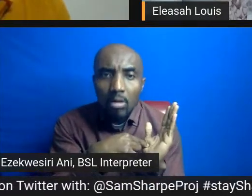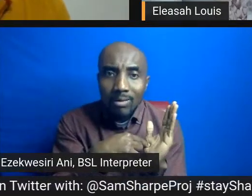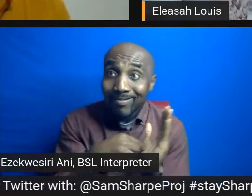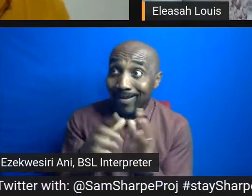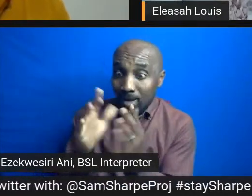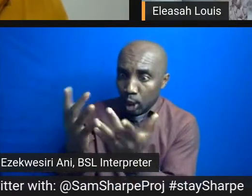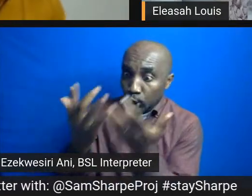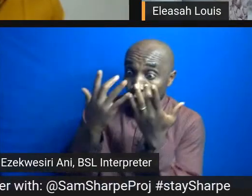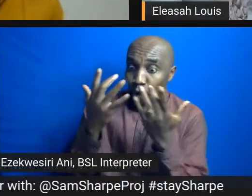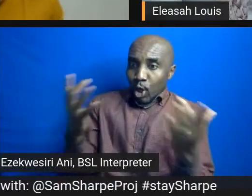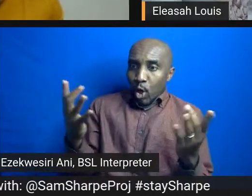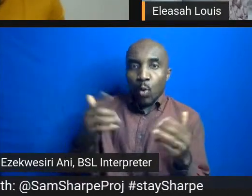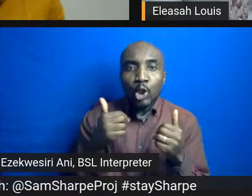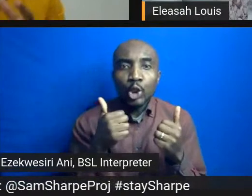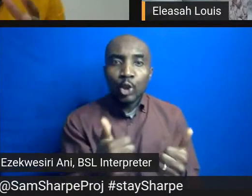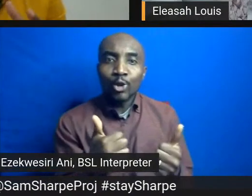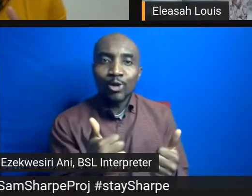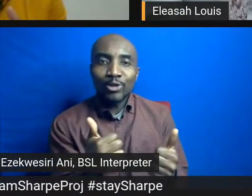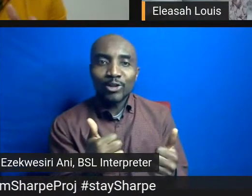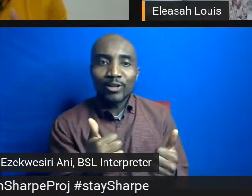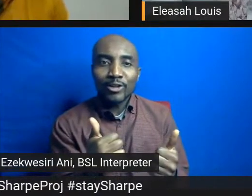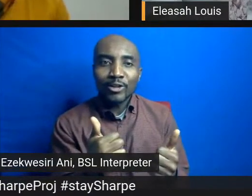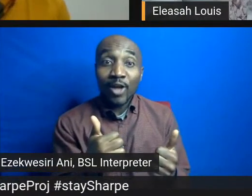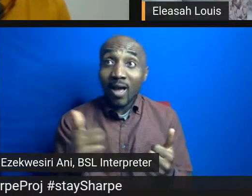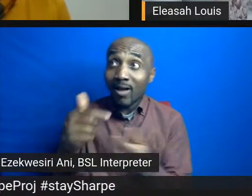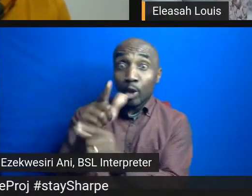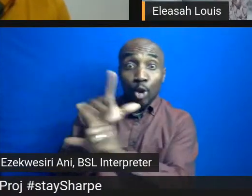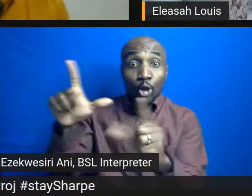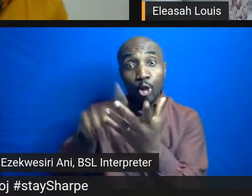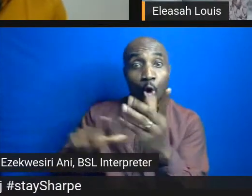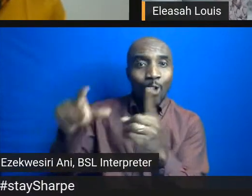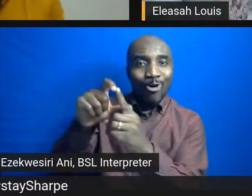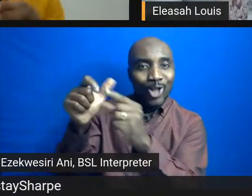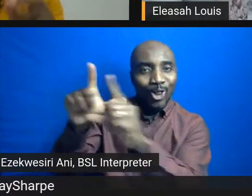good, and what does the Lord require of you?